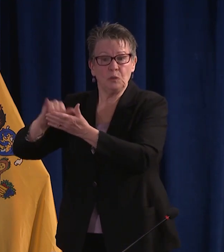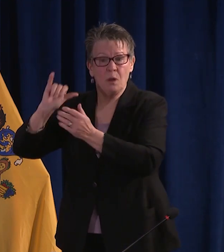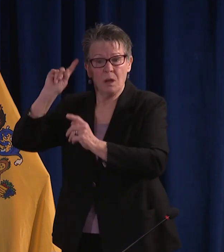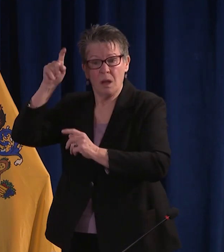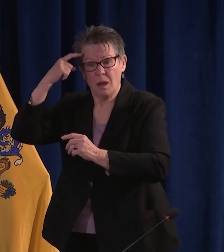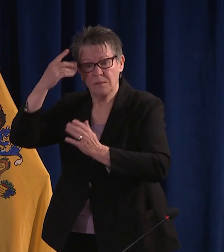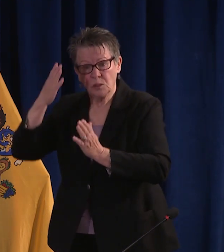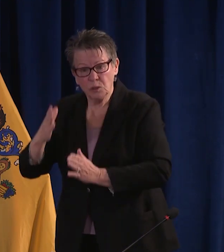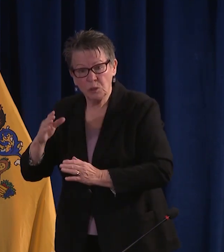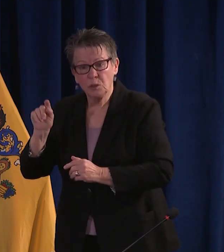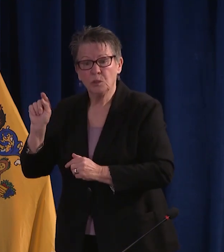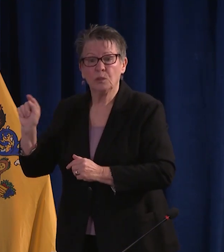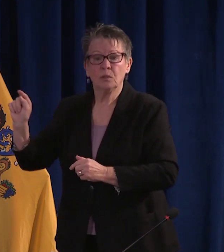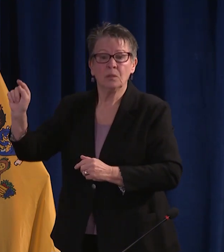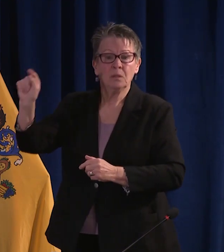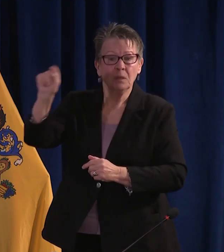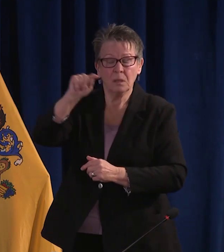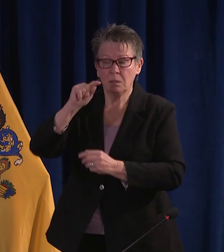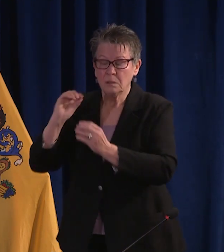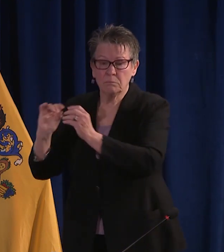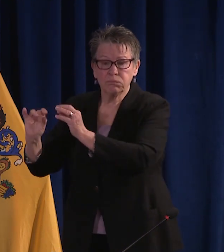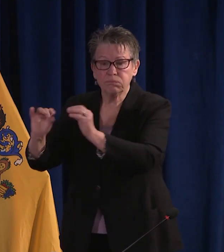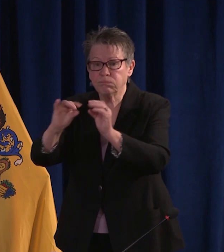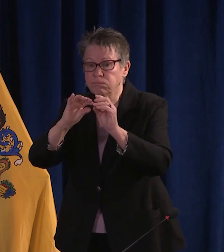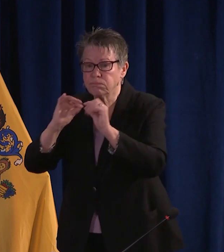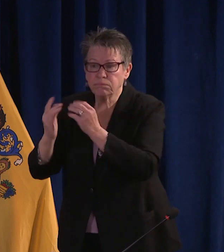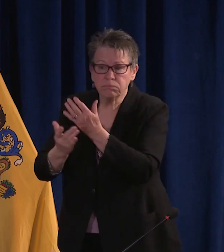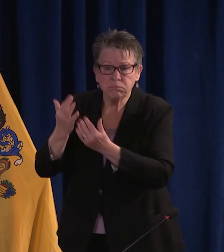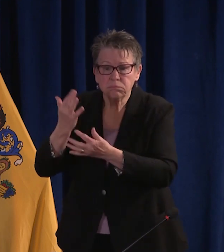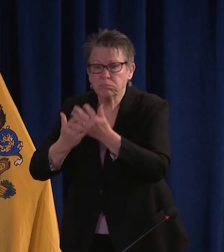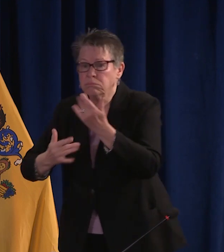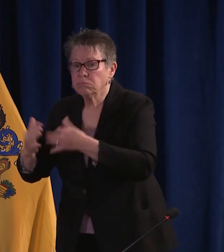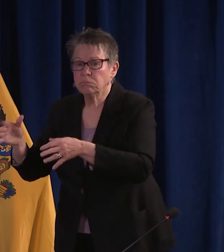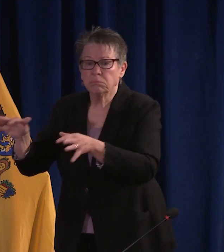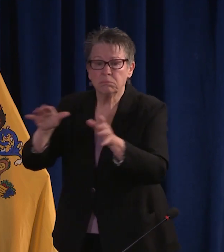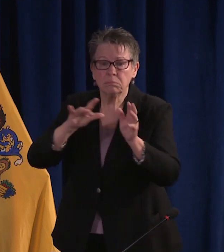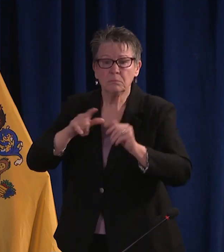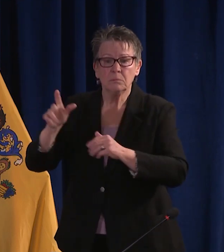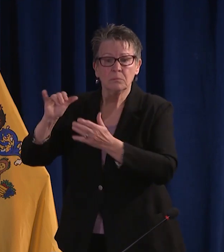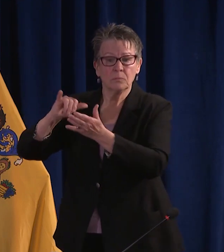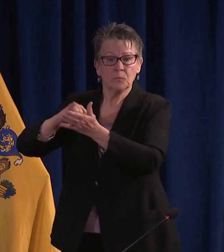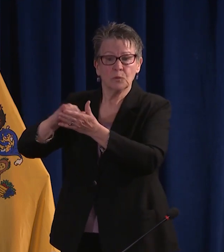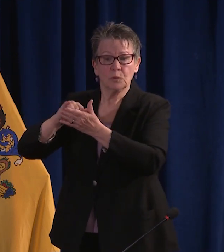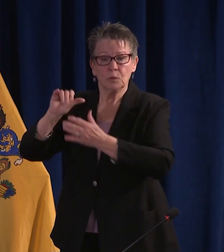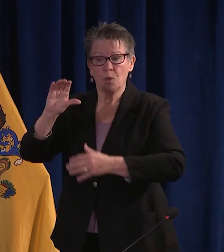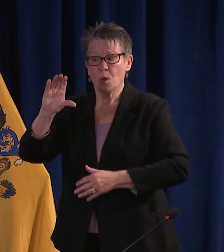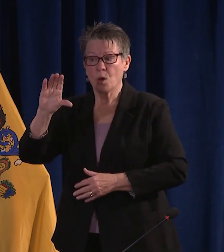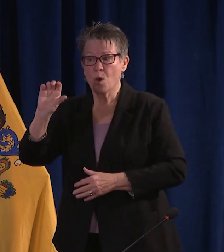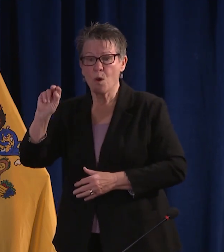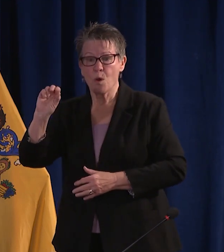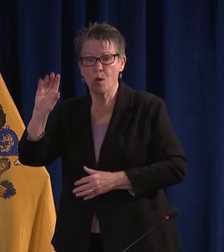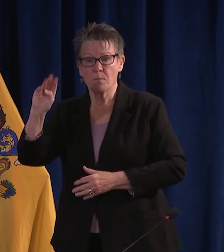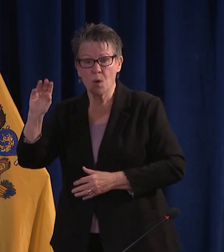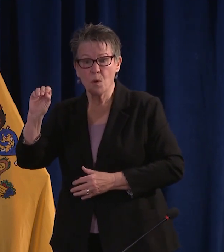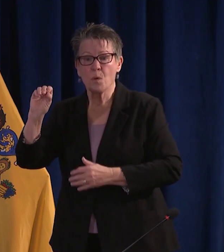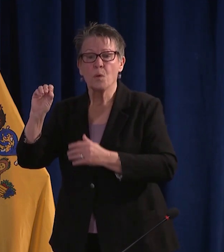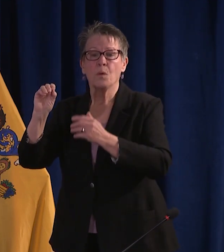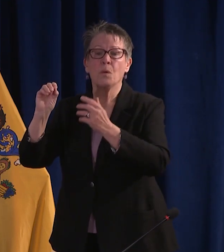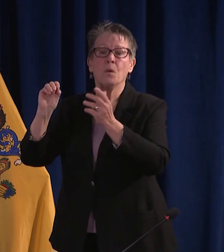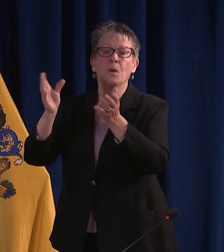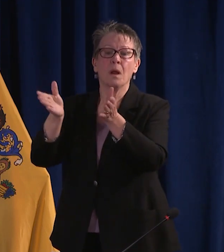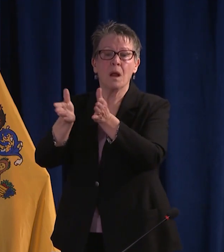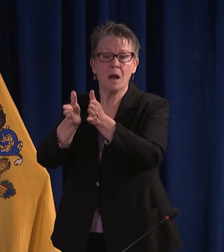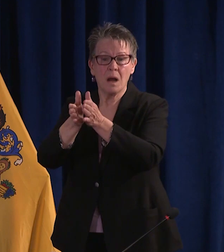In response to a request from Governor Cuomo, President Trump said the U.S. Army Corps of Engineers would be, and I